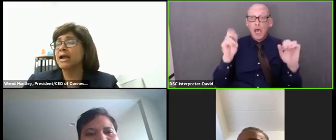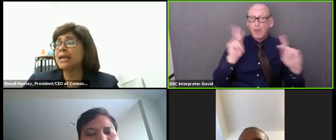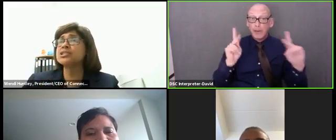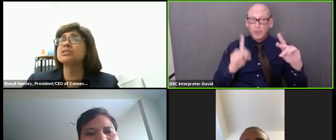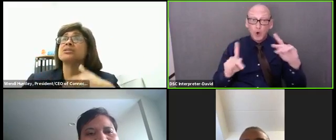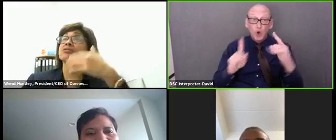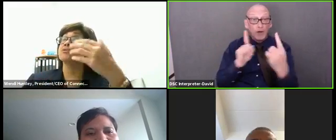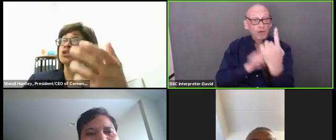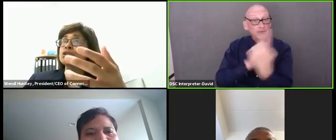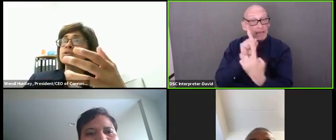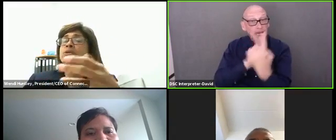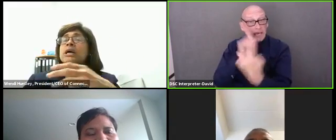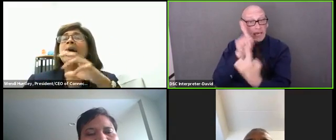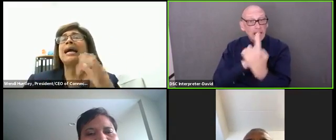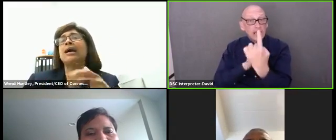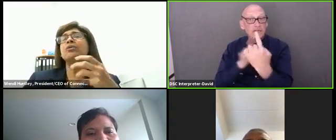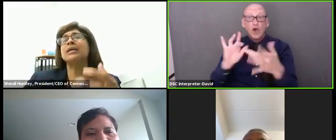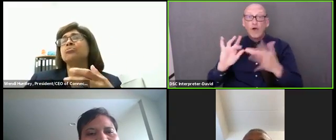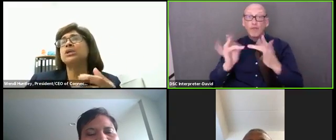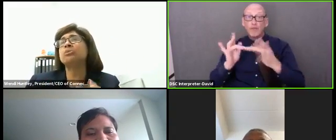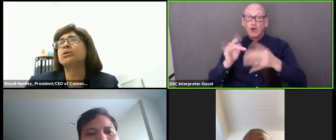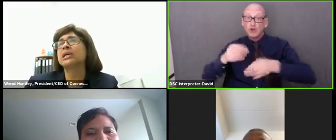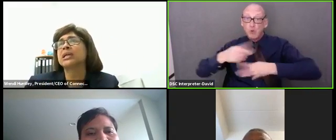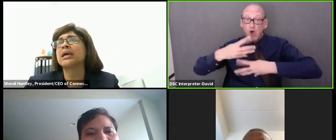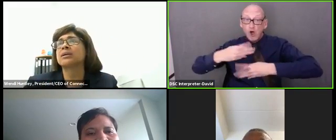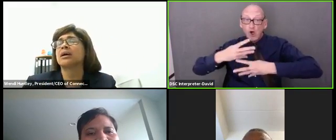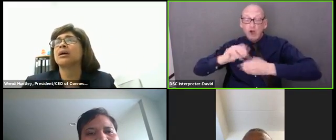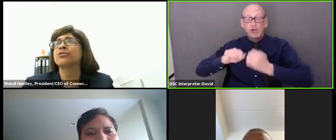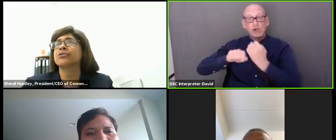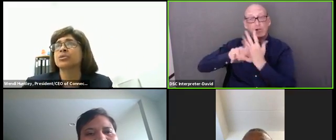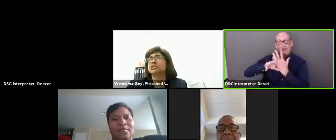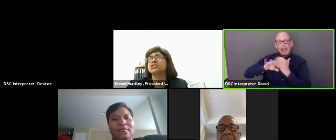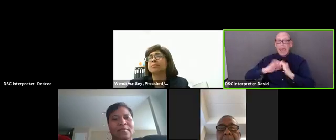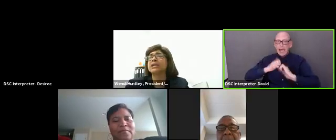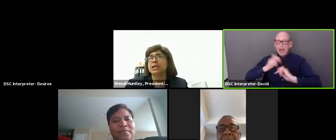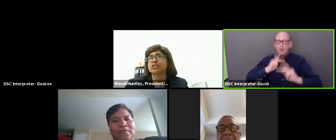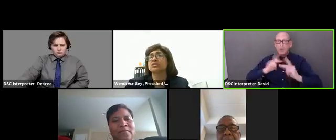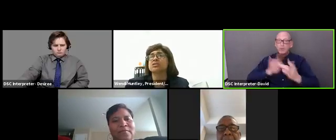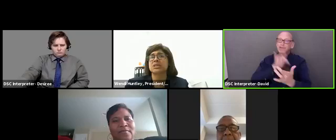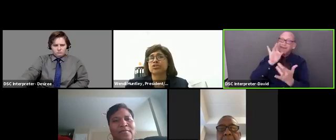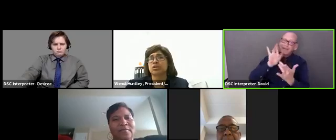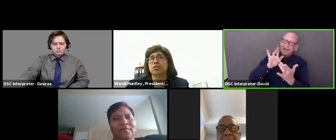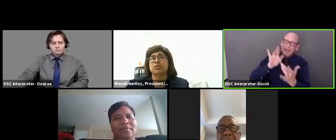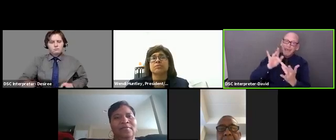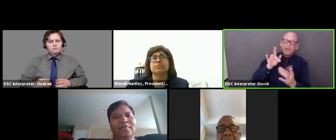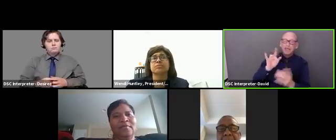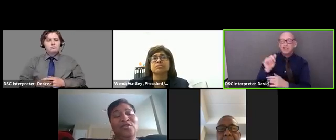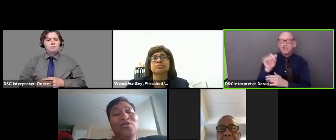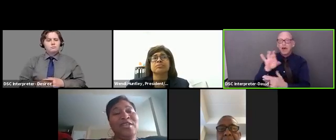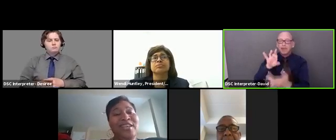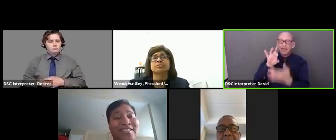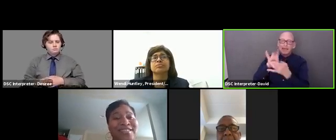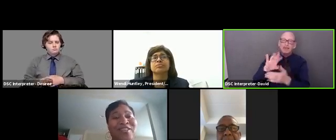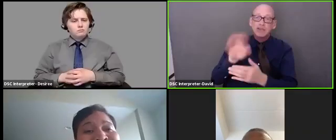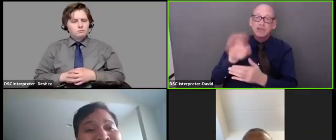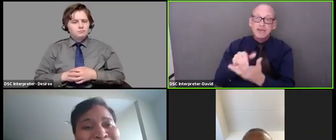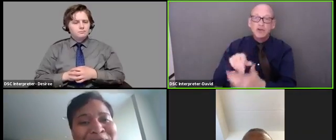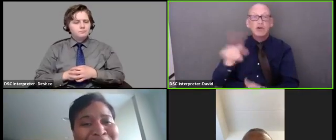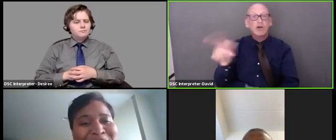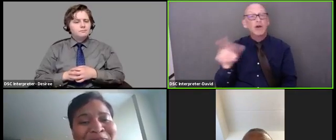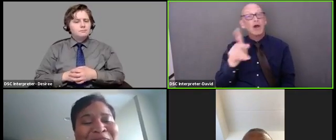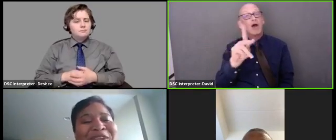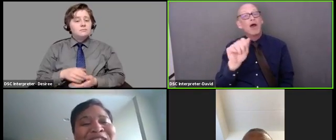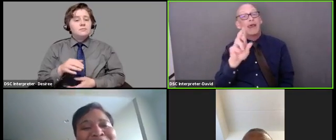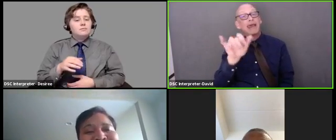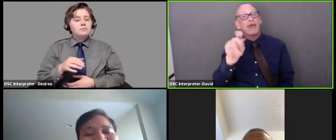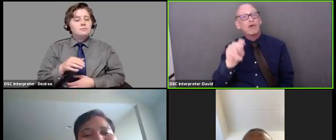face-to-face interaction? Is it virtual? How can people connect through the Job Connection Center? Oh, yes, and all of the